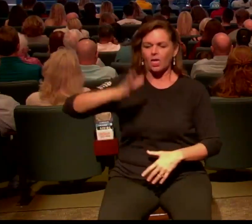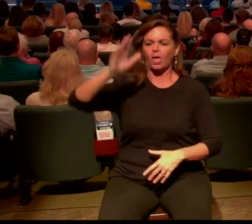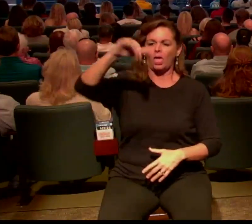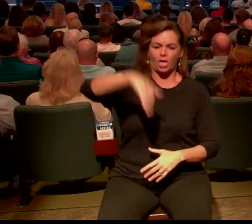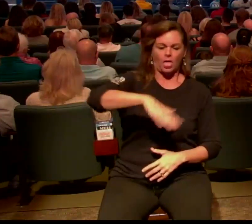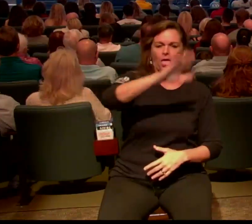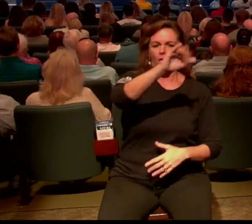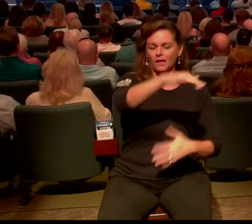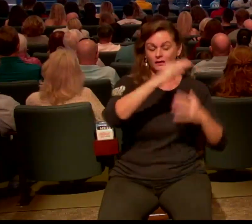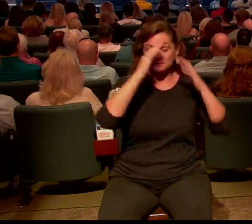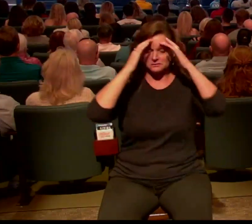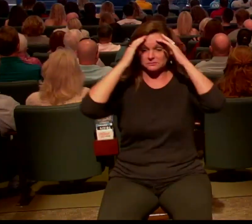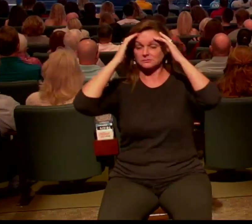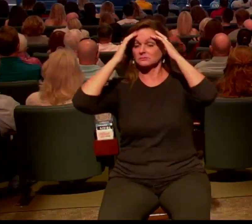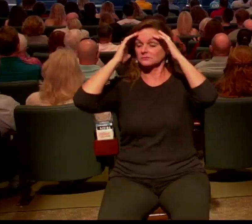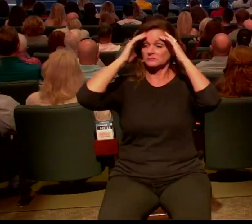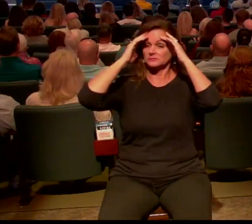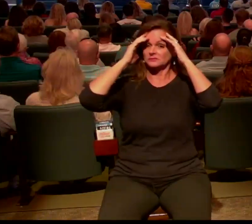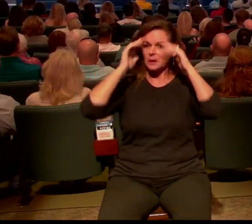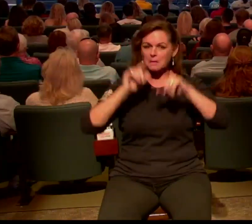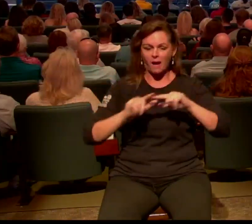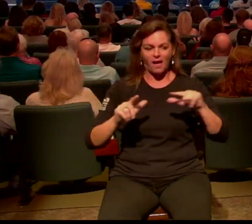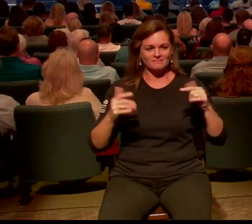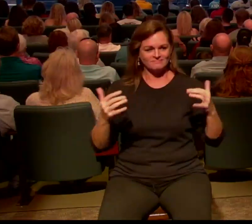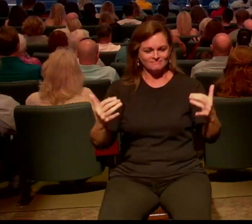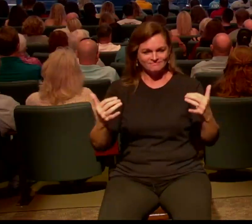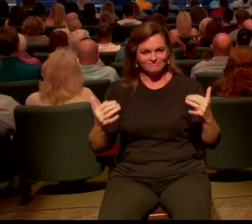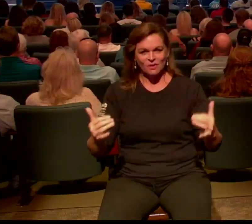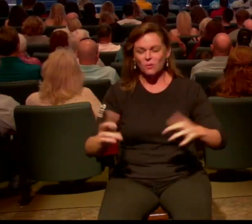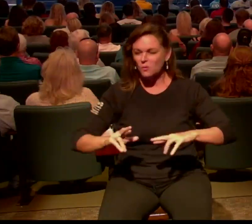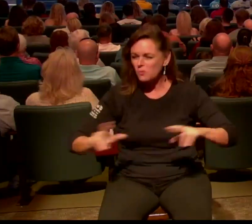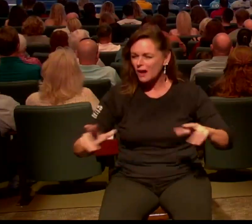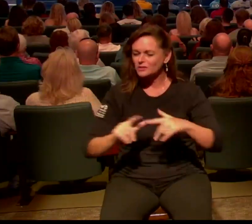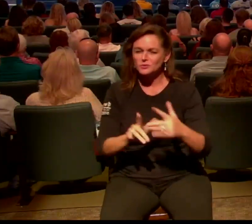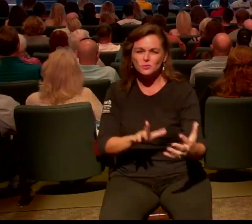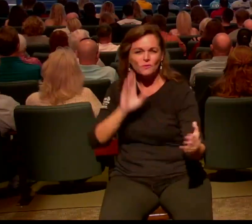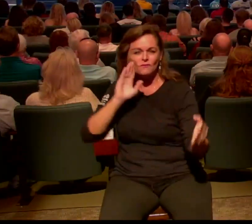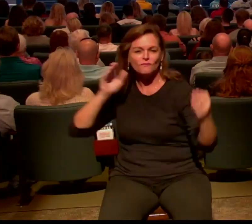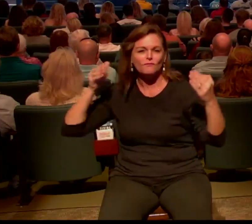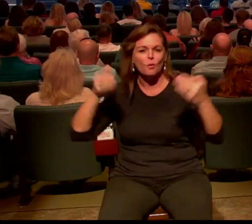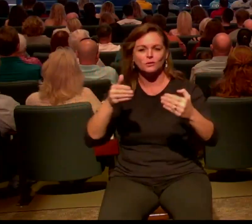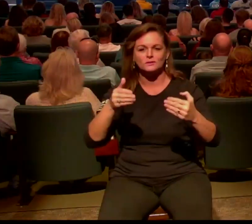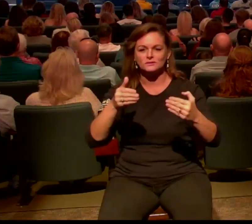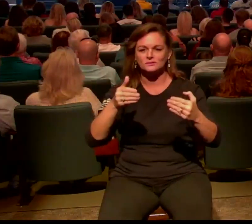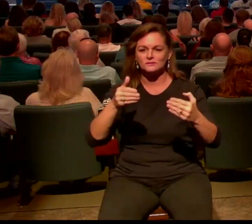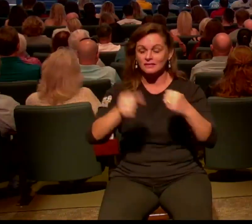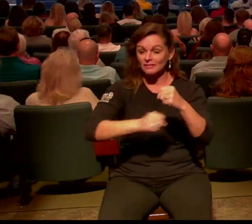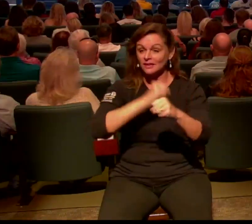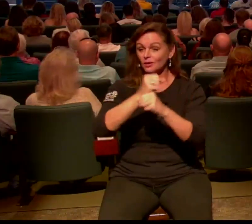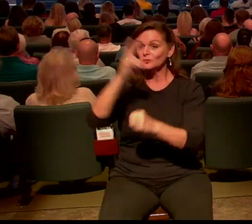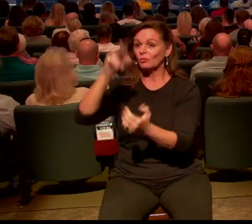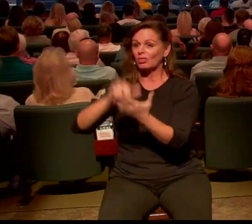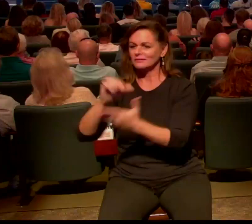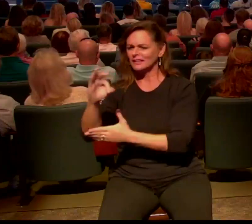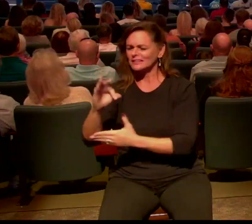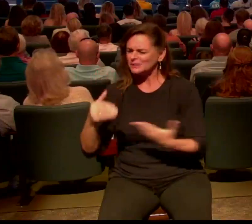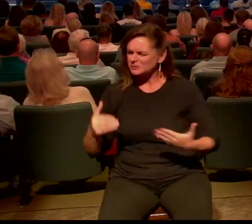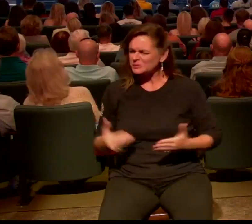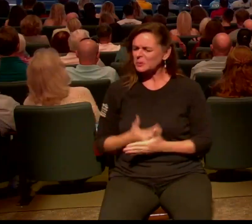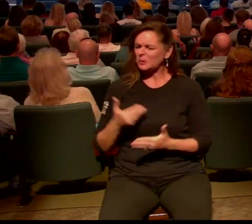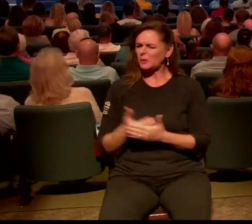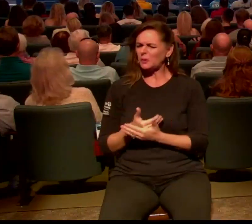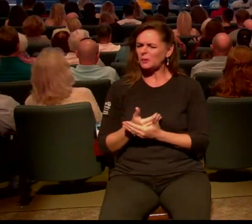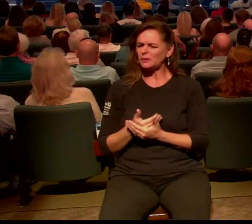uneven. But we're getting ready to focus on a new year. And there's something really nice